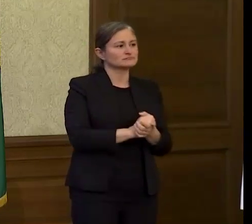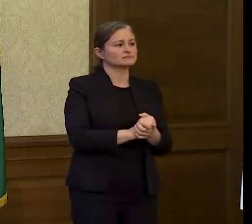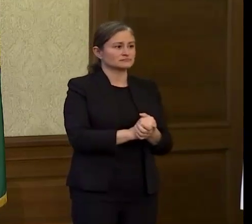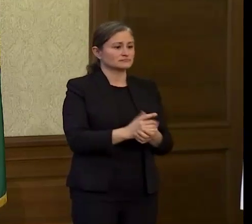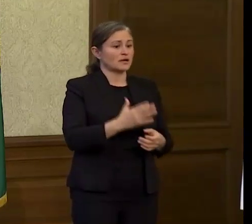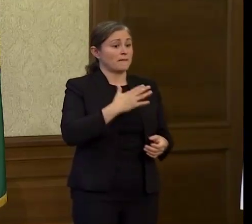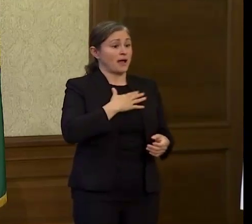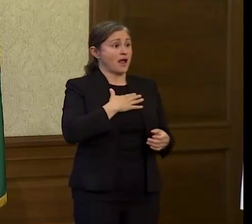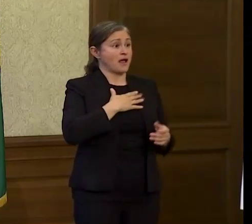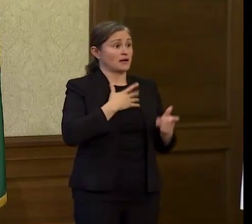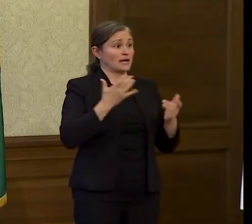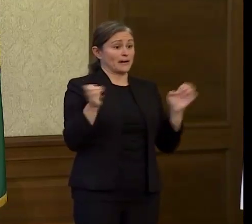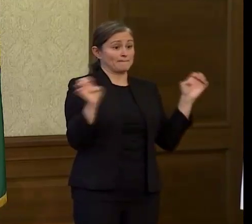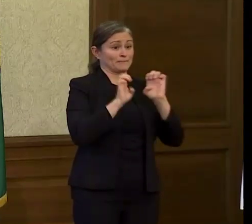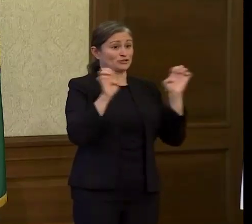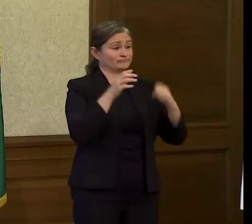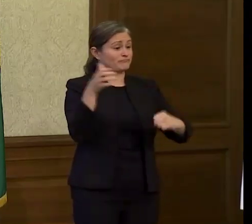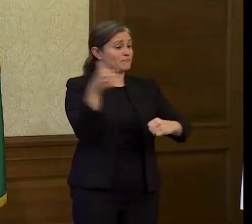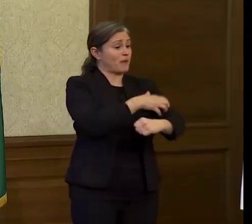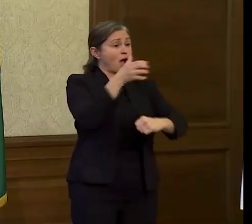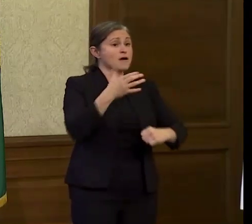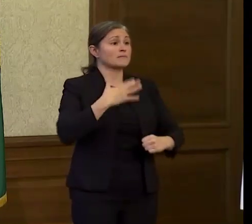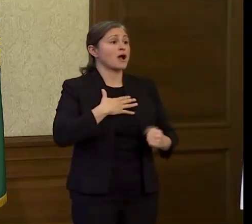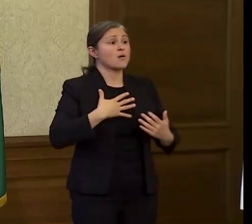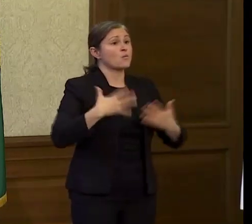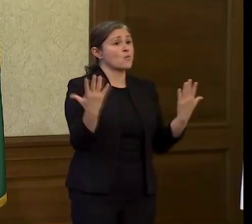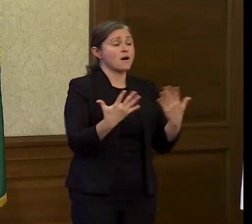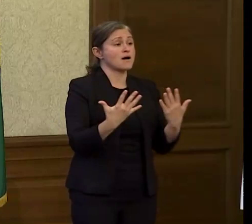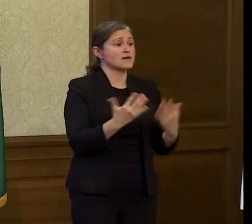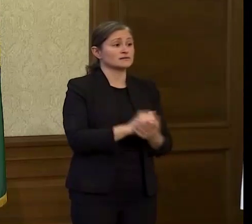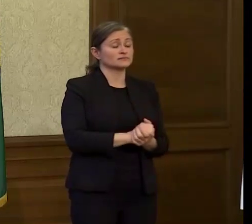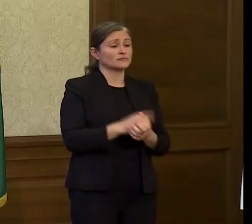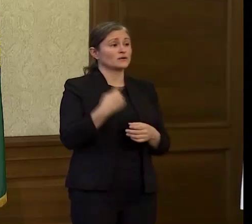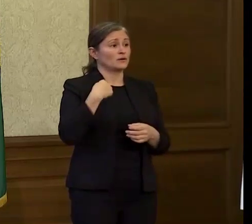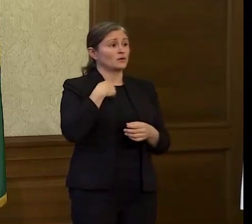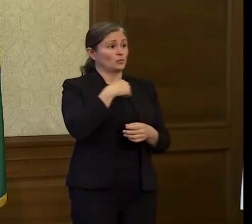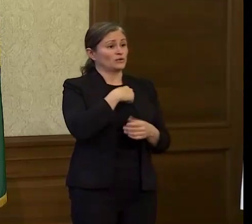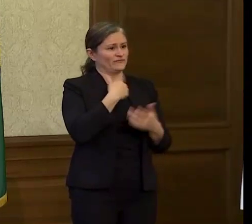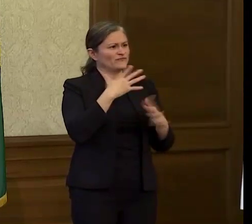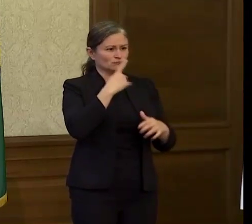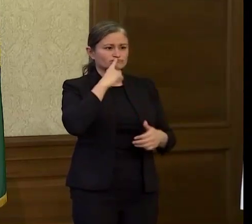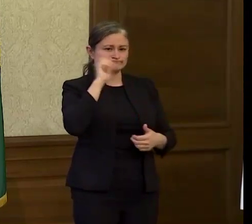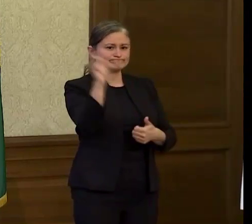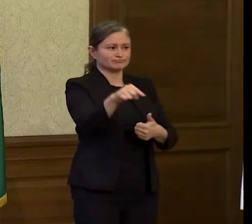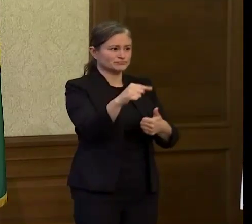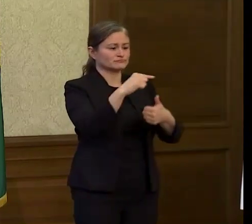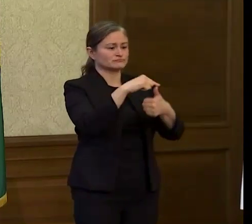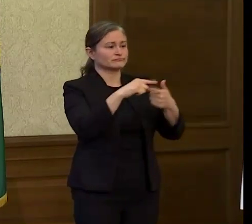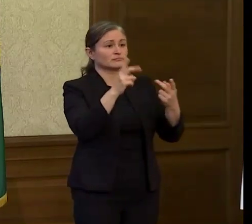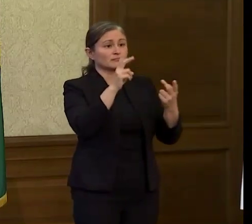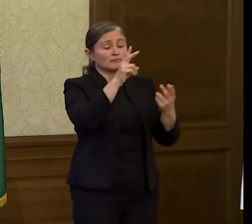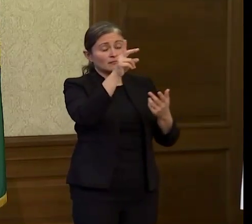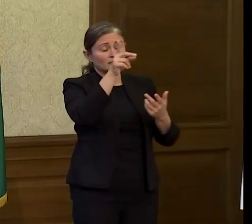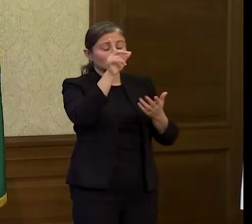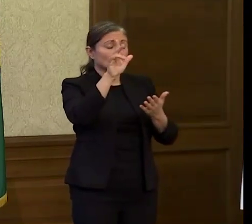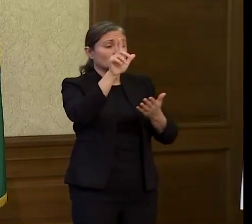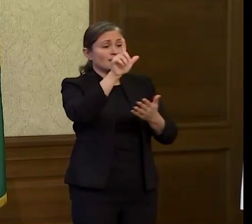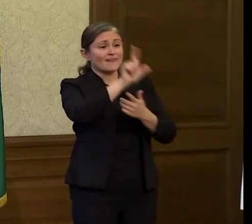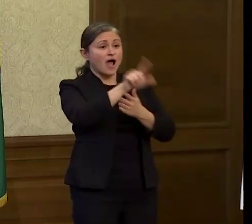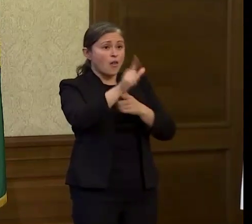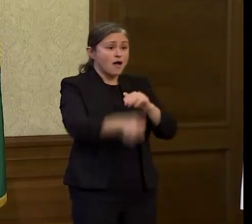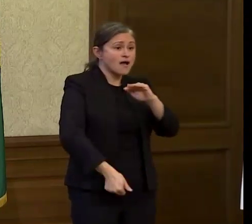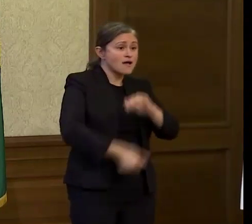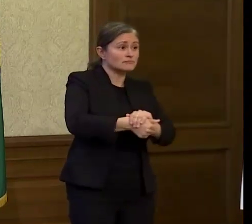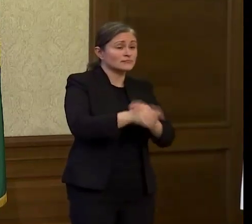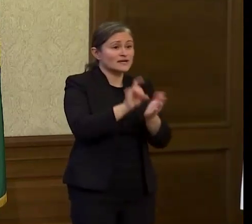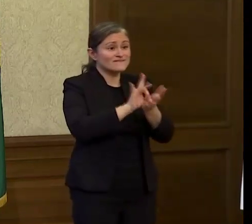powers, we've exercised a moratorium on evictions for non-payment of rent.